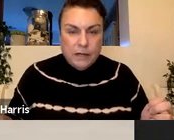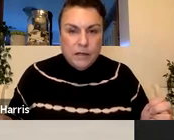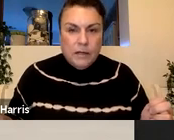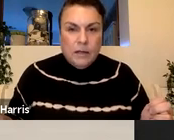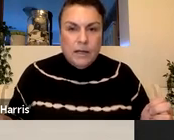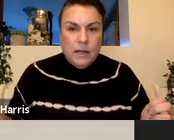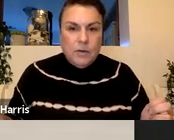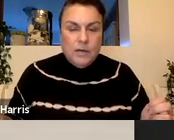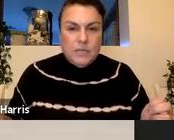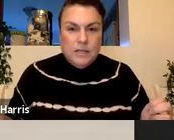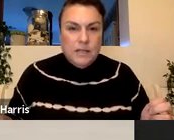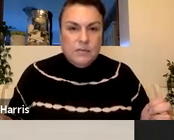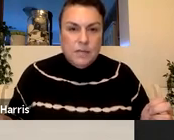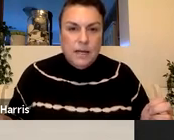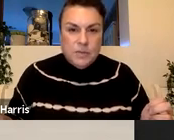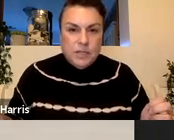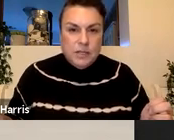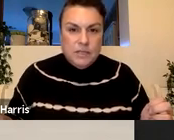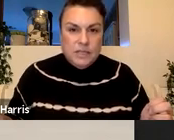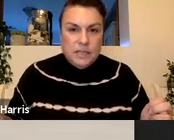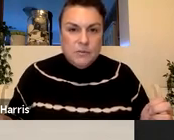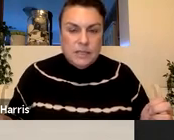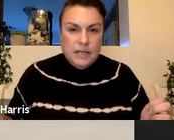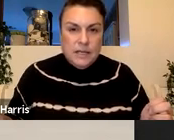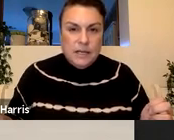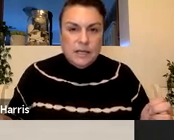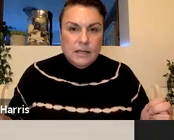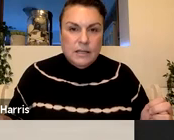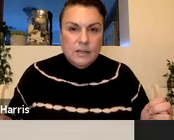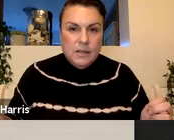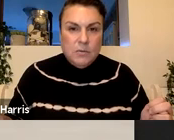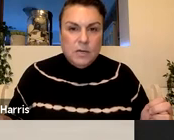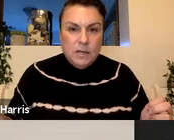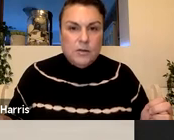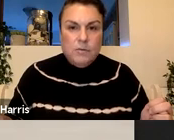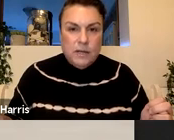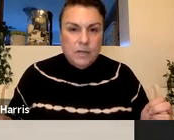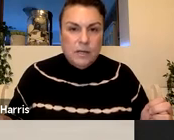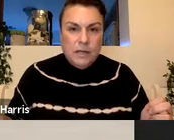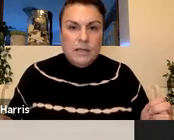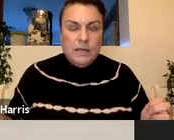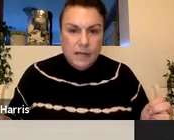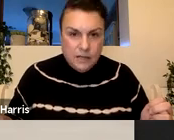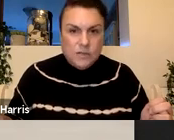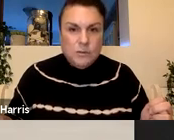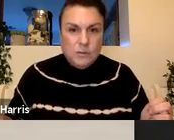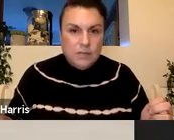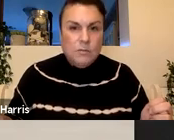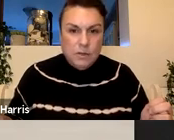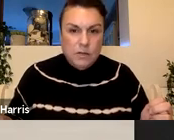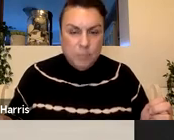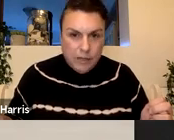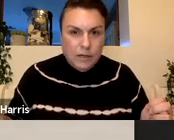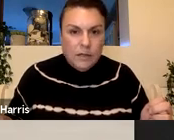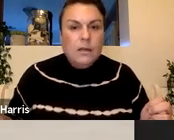pen and when i was thinking of the caption of this i was thinking they will kill your family and then hand you a